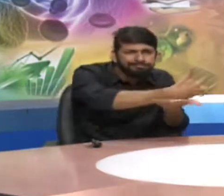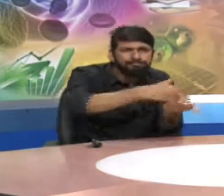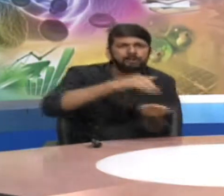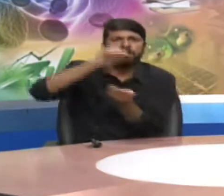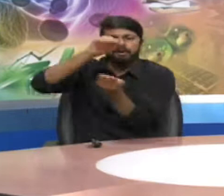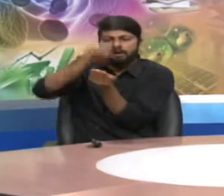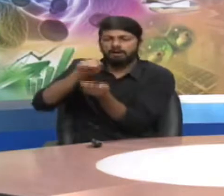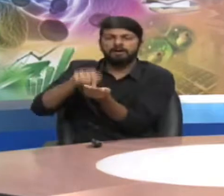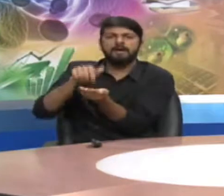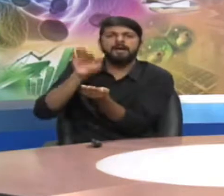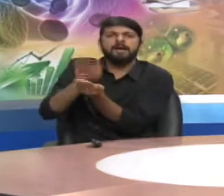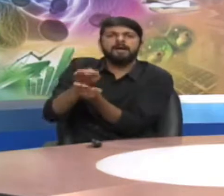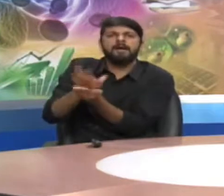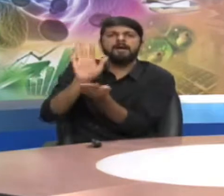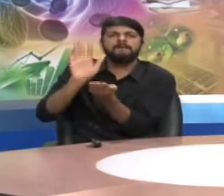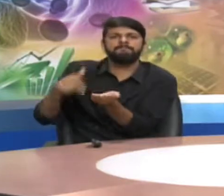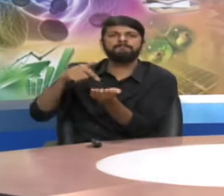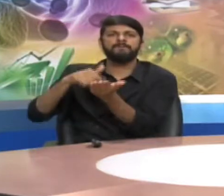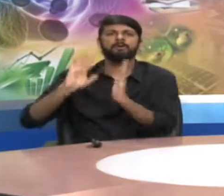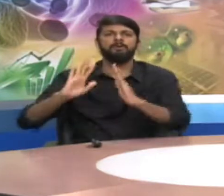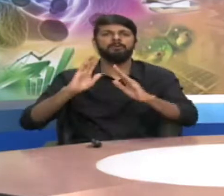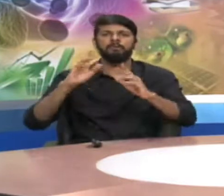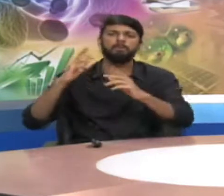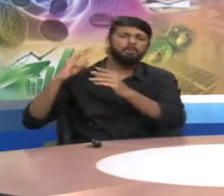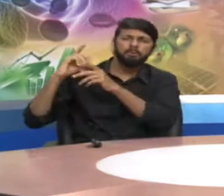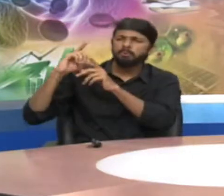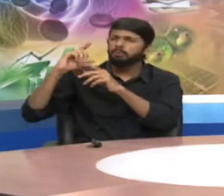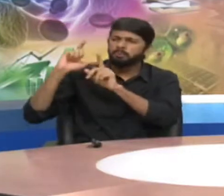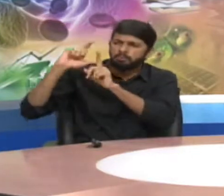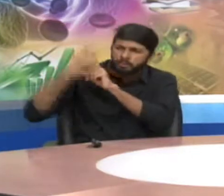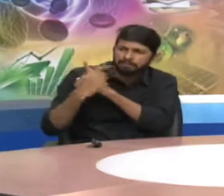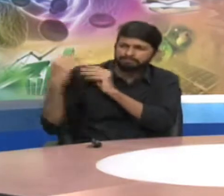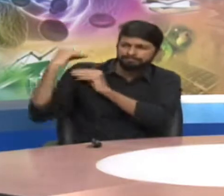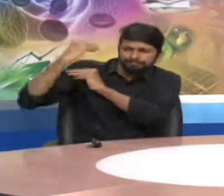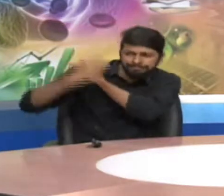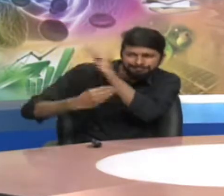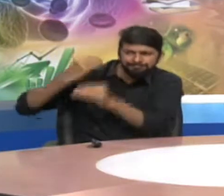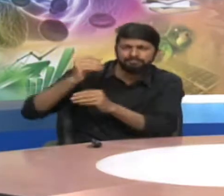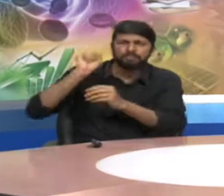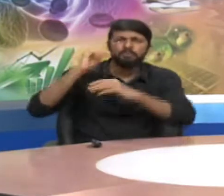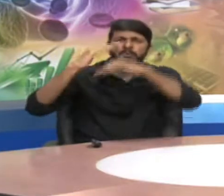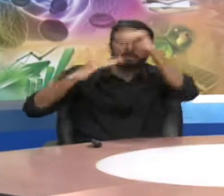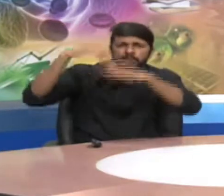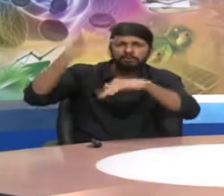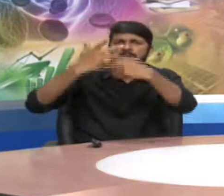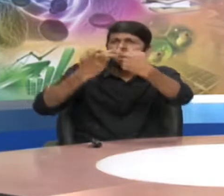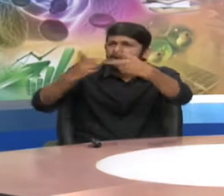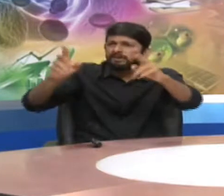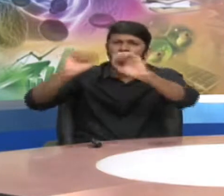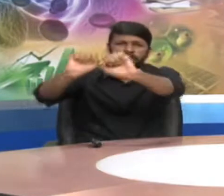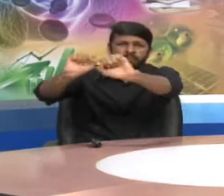All the researches are collected and conserved by the Ministry of Culture.